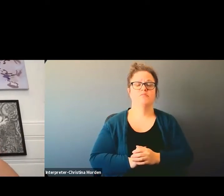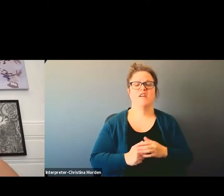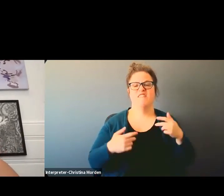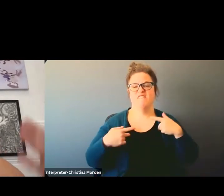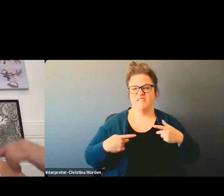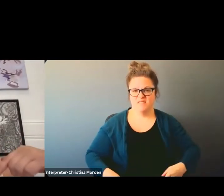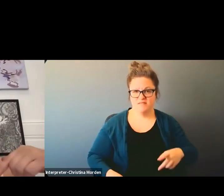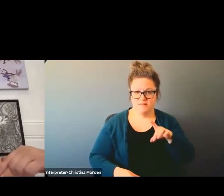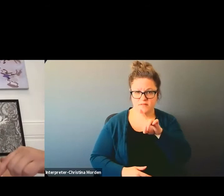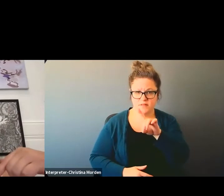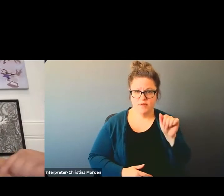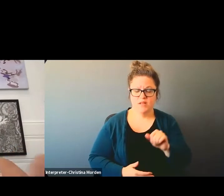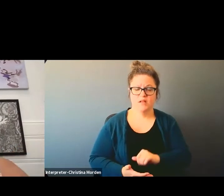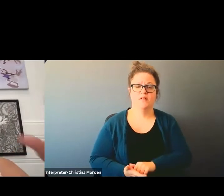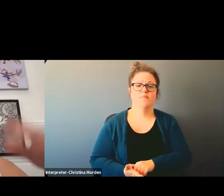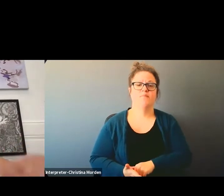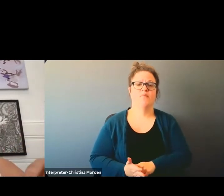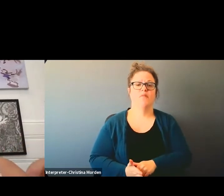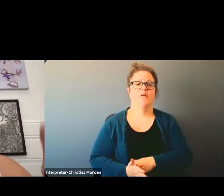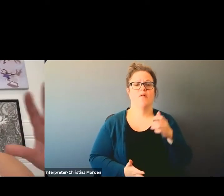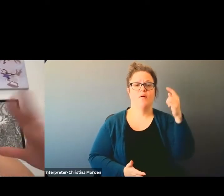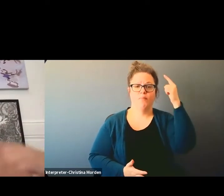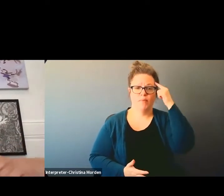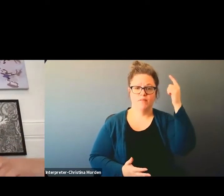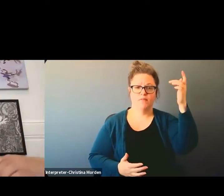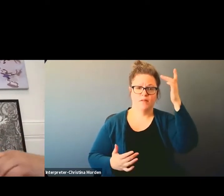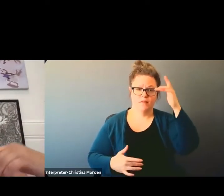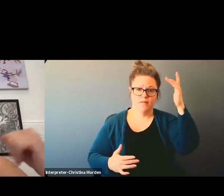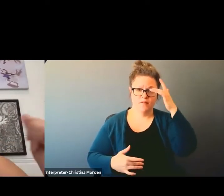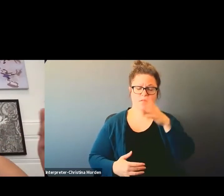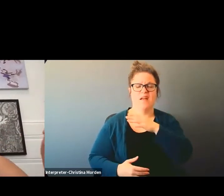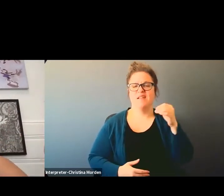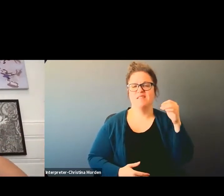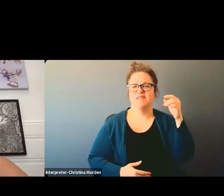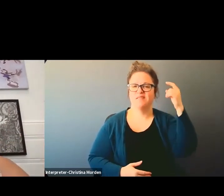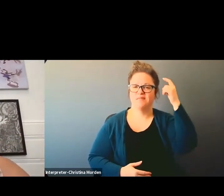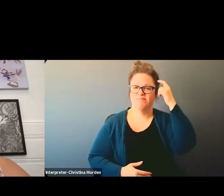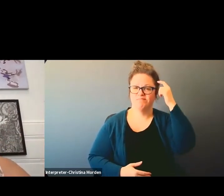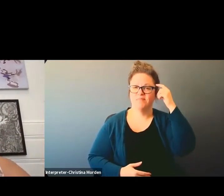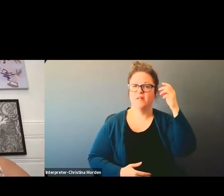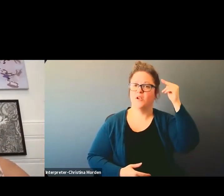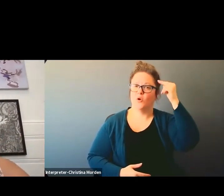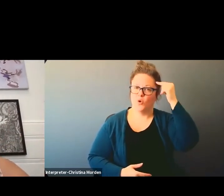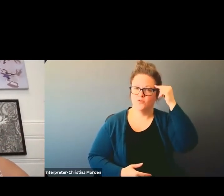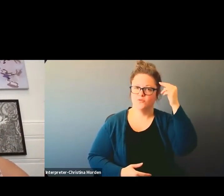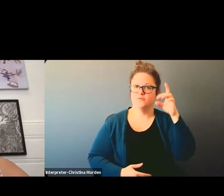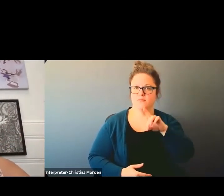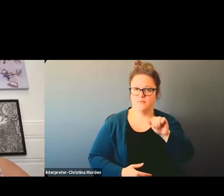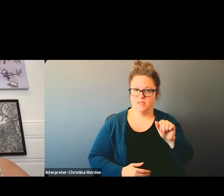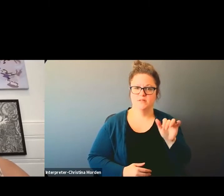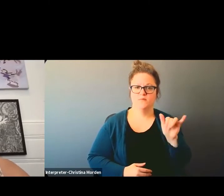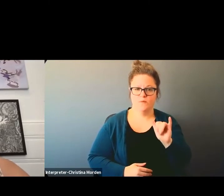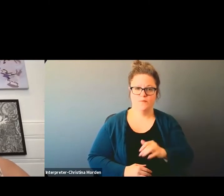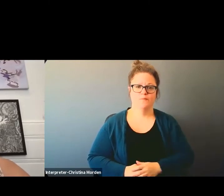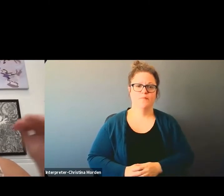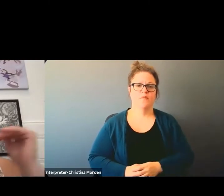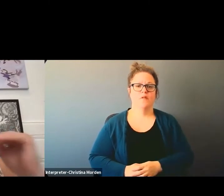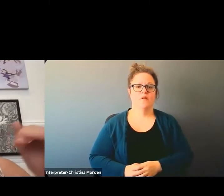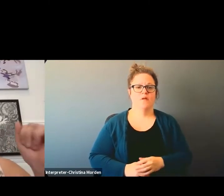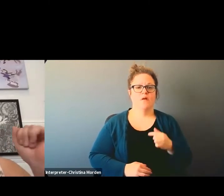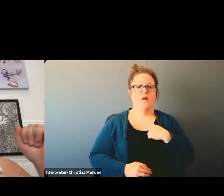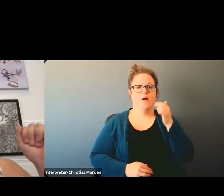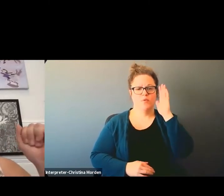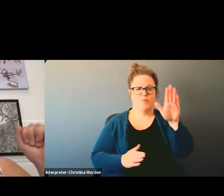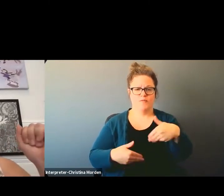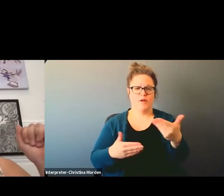disabilities, mental illness, and then intellectual or neurological disabilities. Also, I'm going to be trying to provide